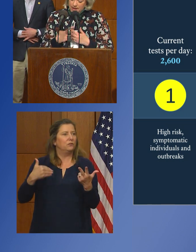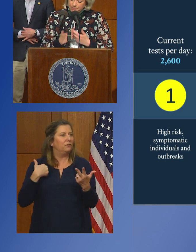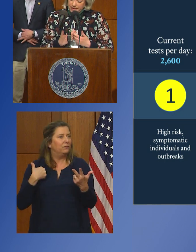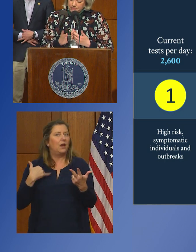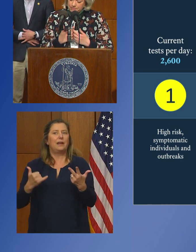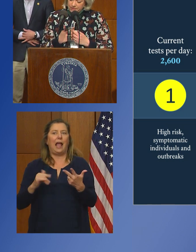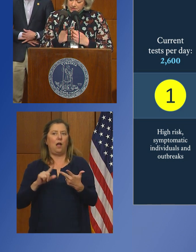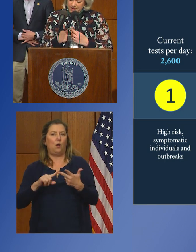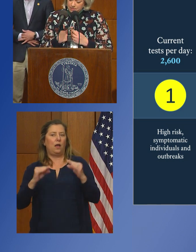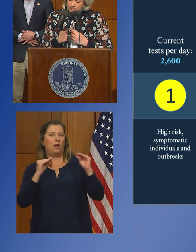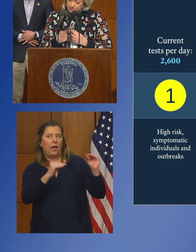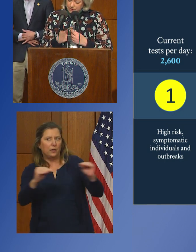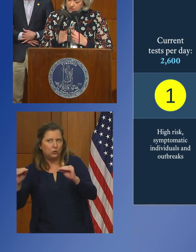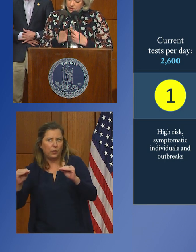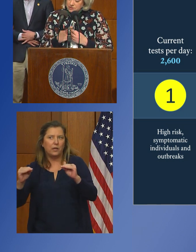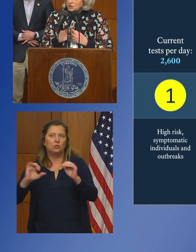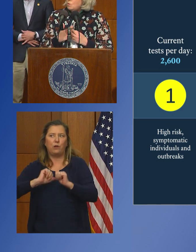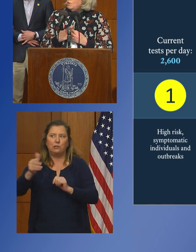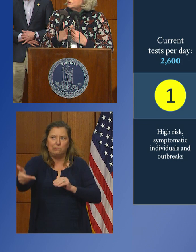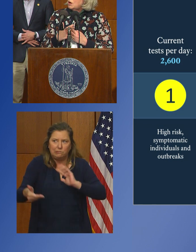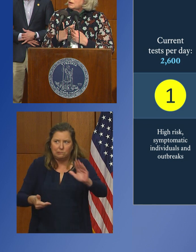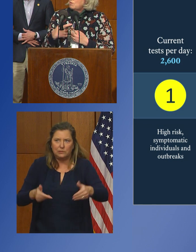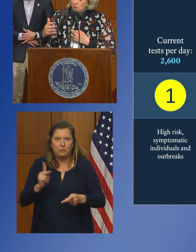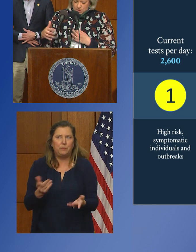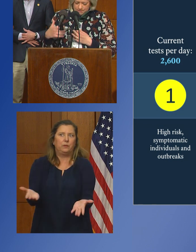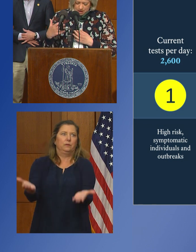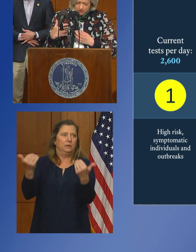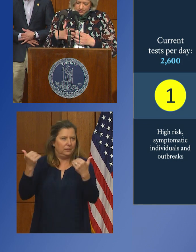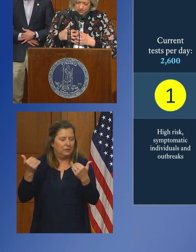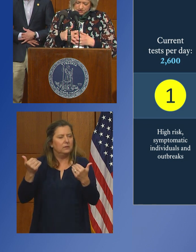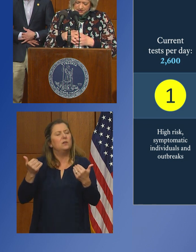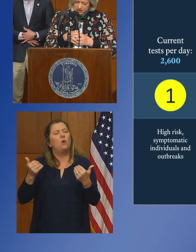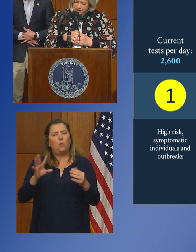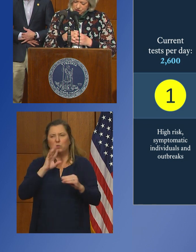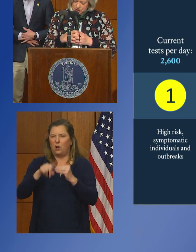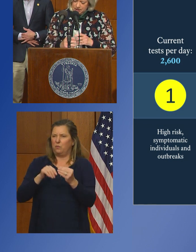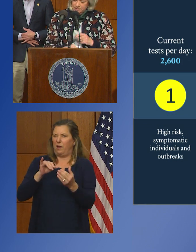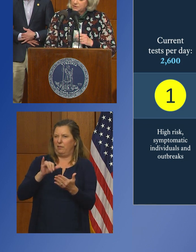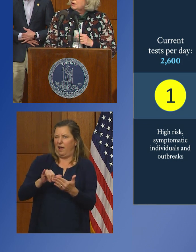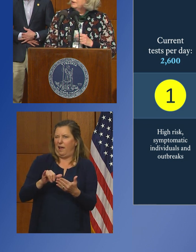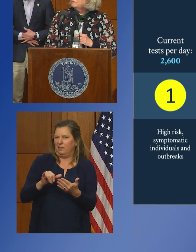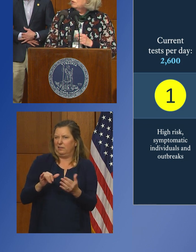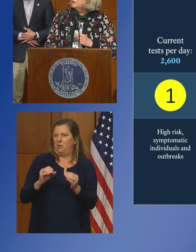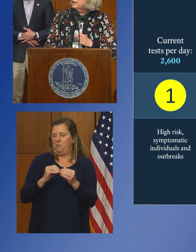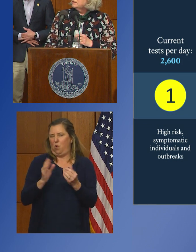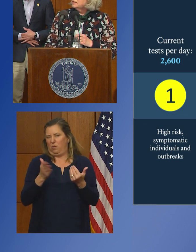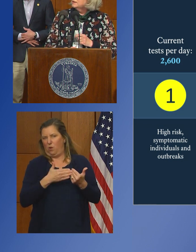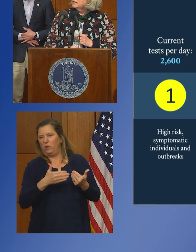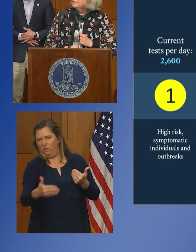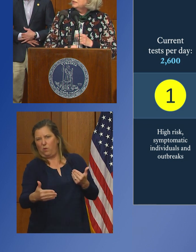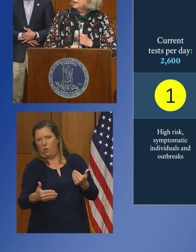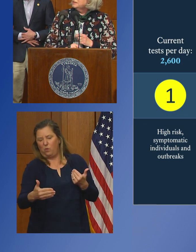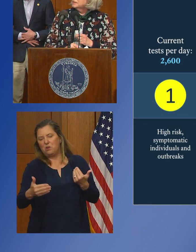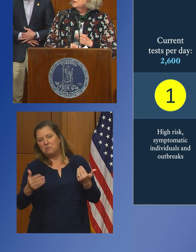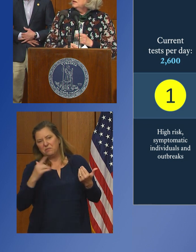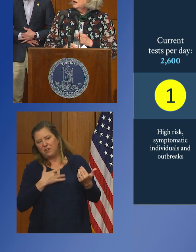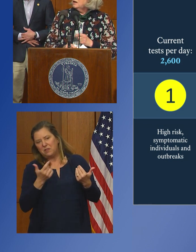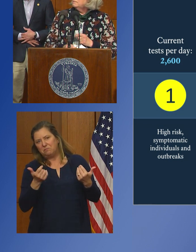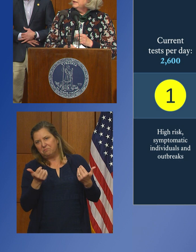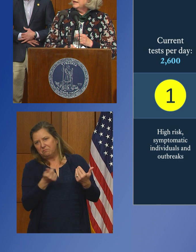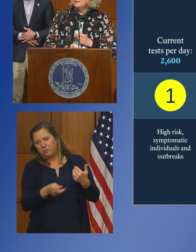education and bringing people to the table. So we'll talk more about those things going forward, I think, in the coming